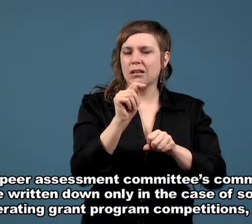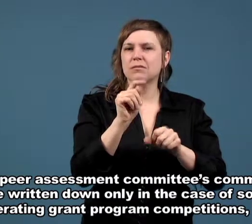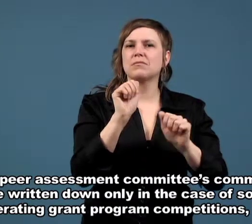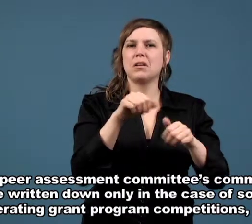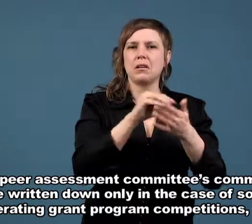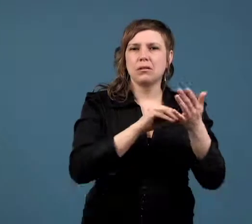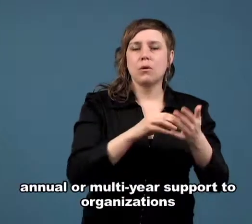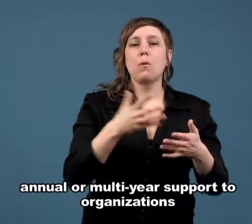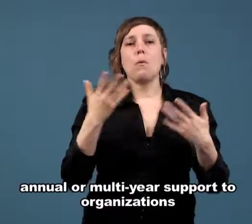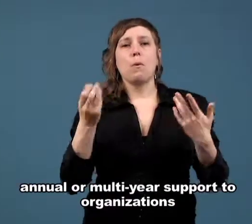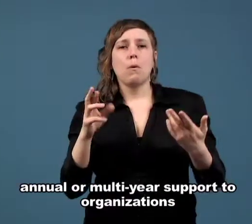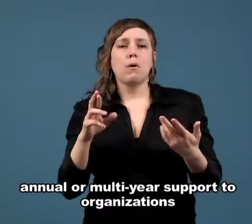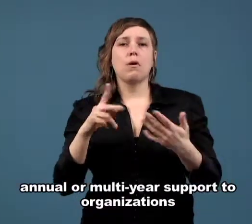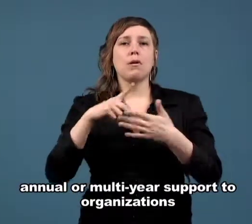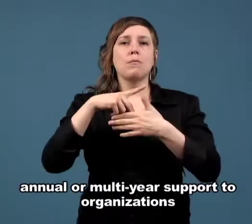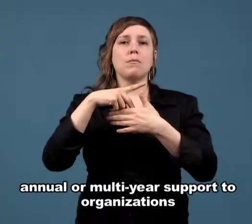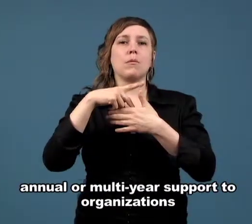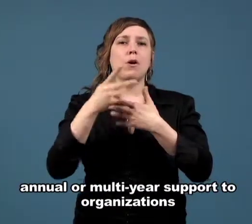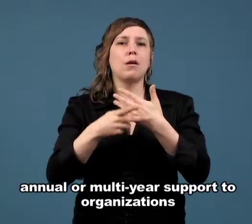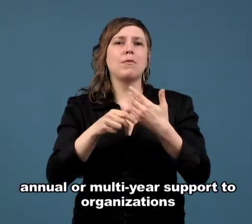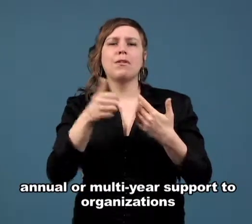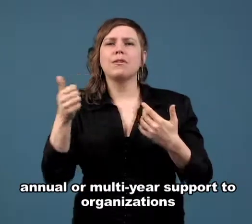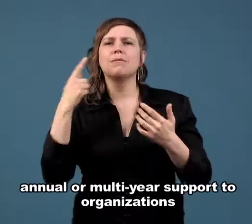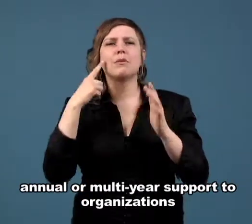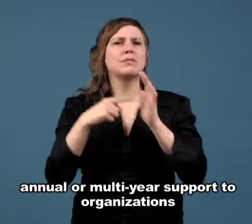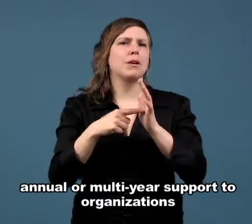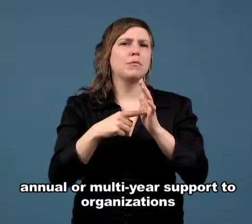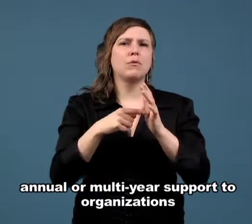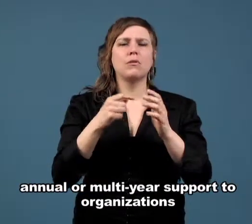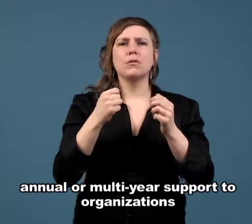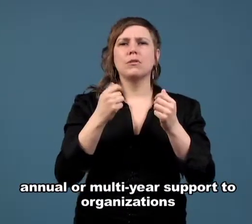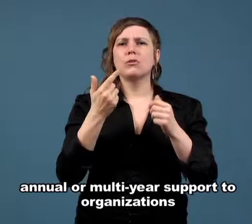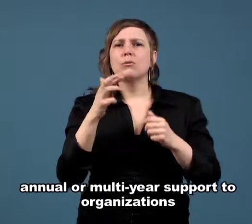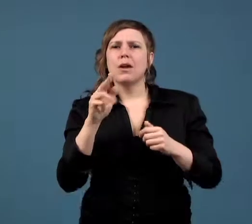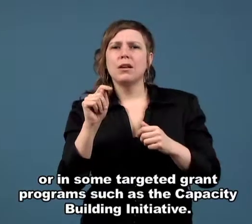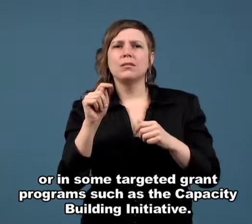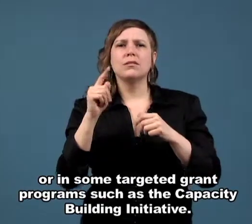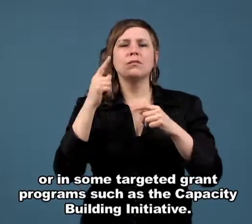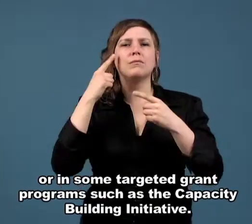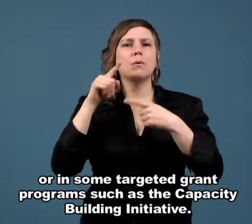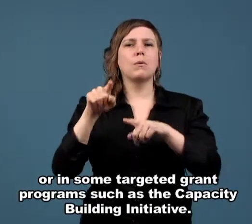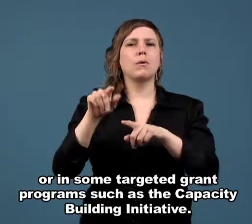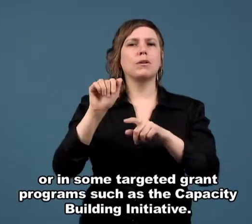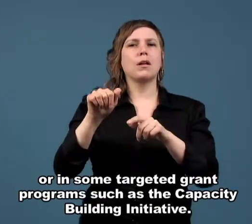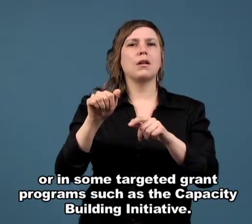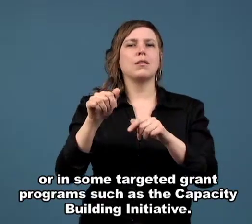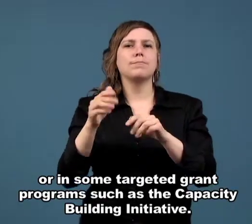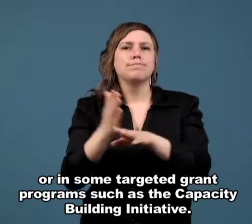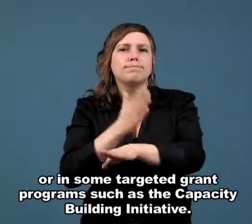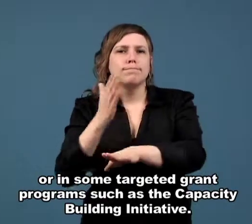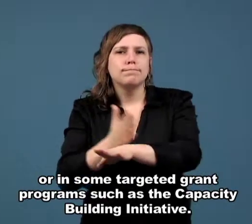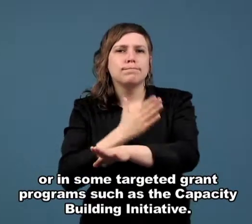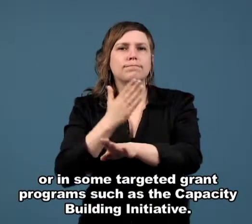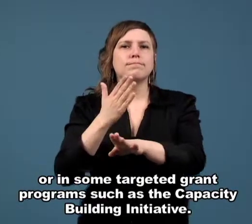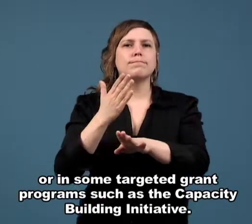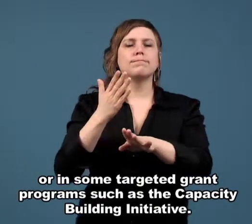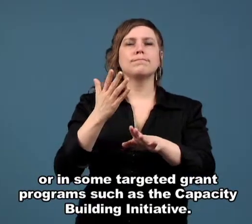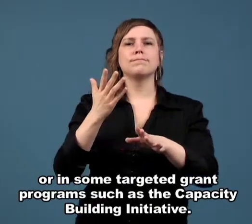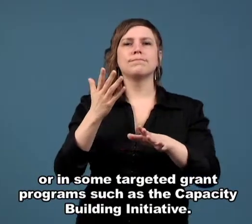example, annual or multi-year support to organizations, or in some targeted grant programs, such as the